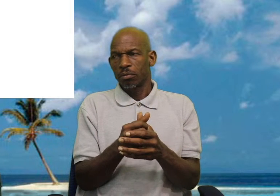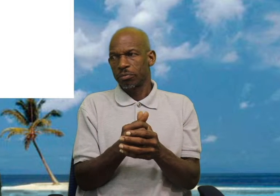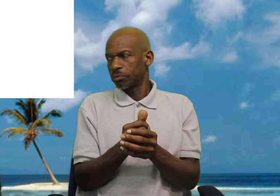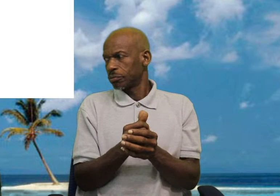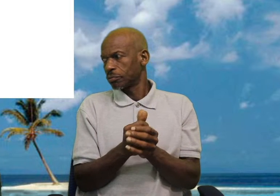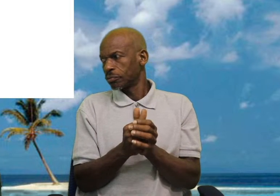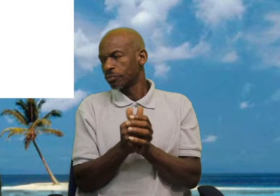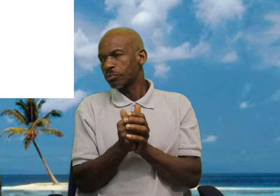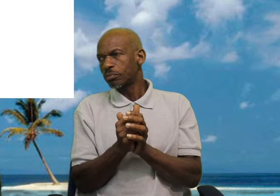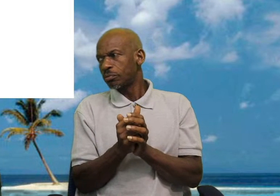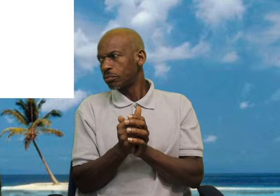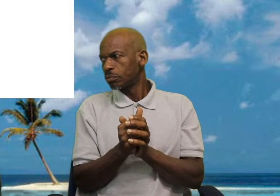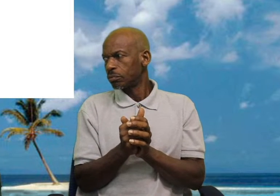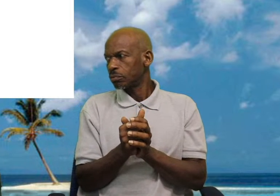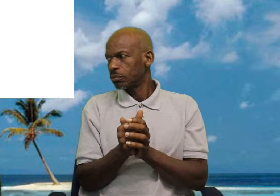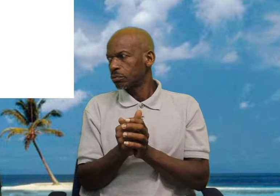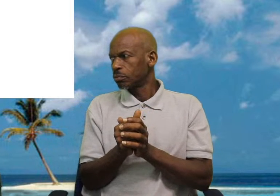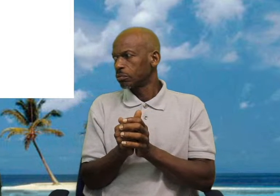it,